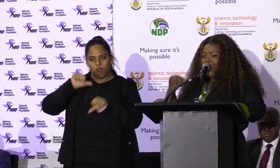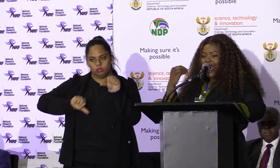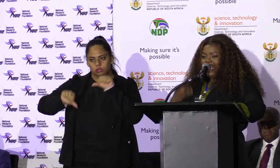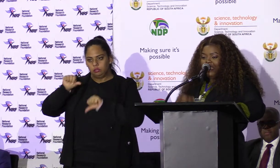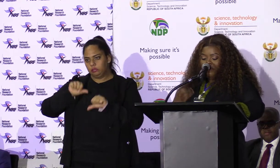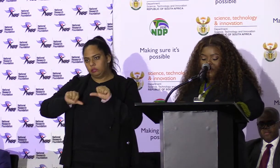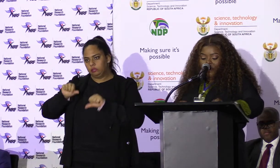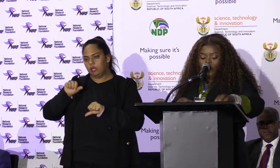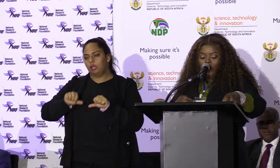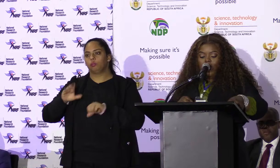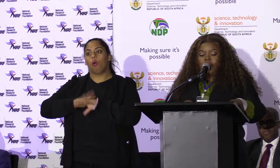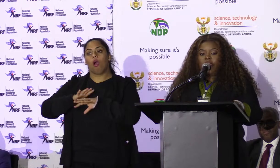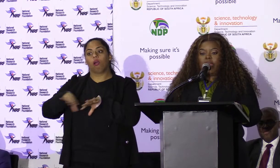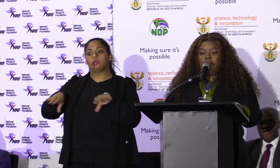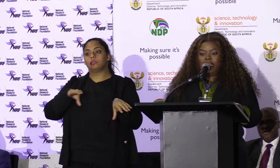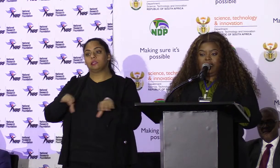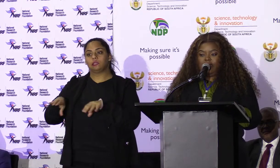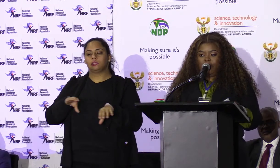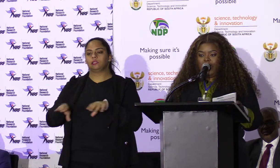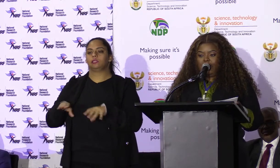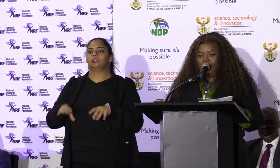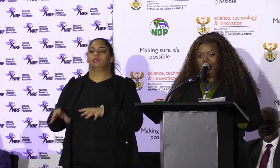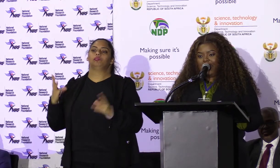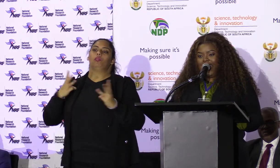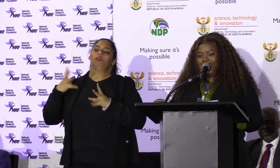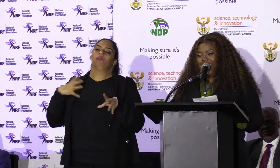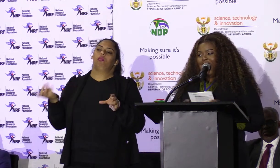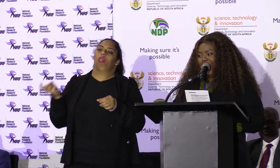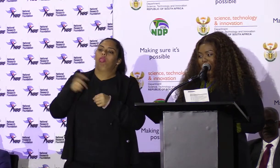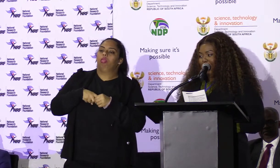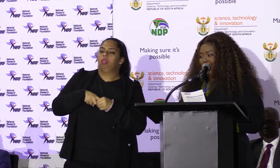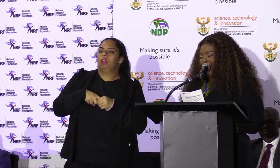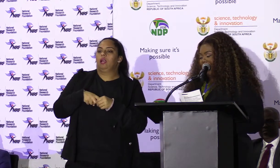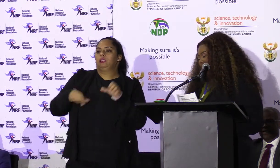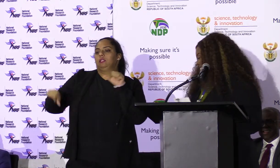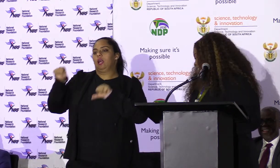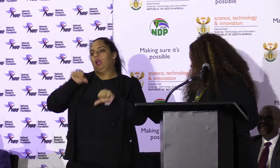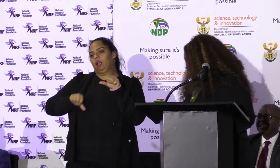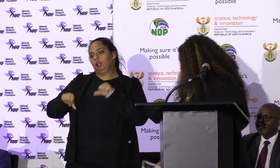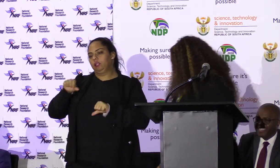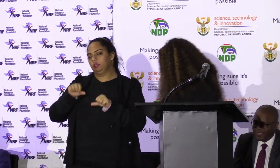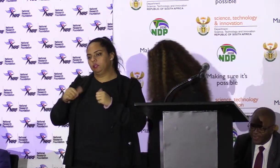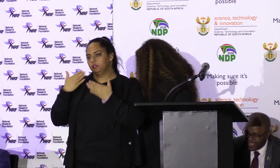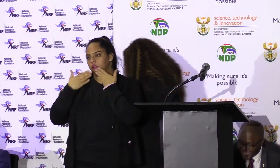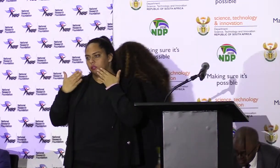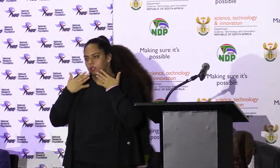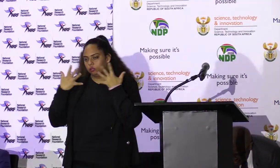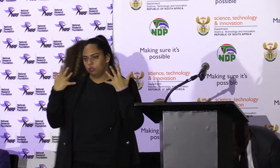we have more active people that are participating in science. Thank you so much.